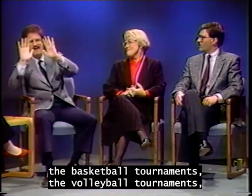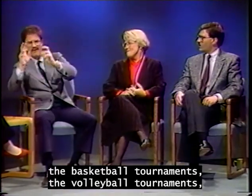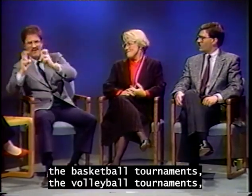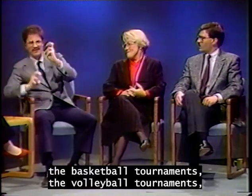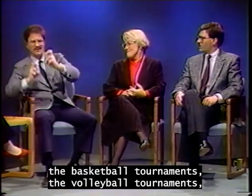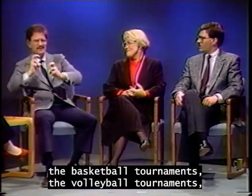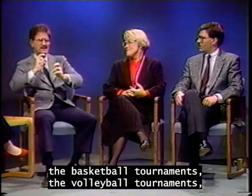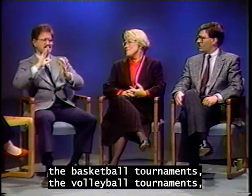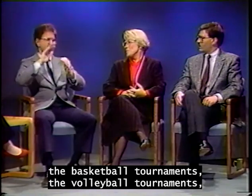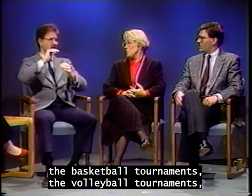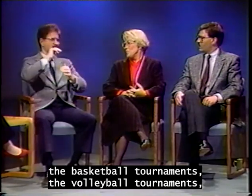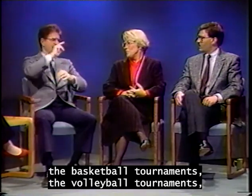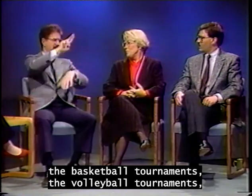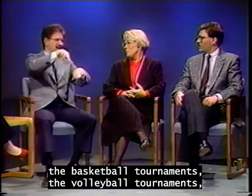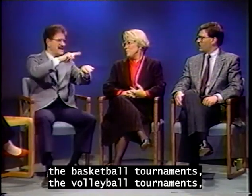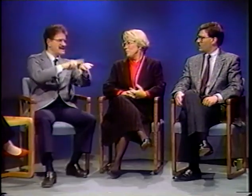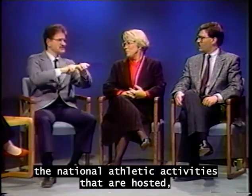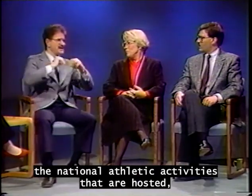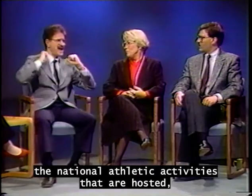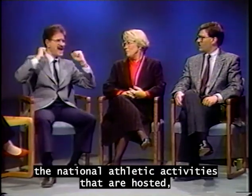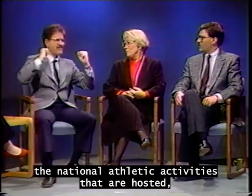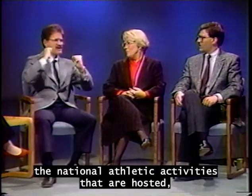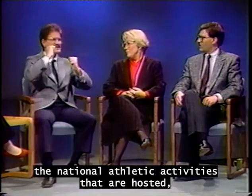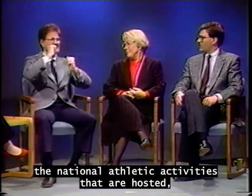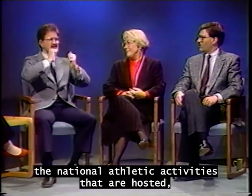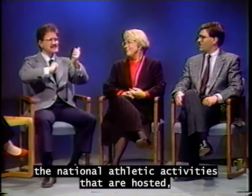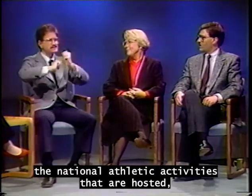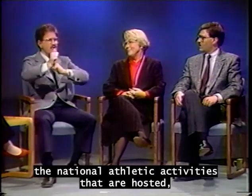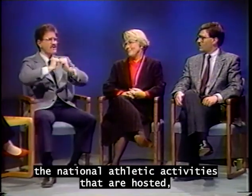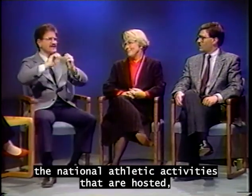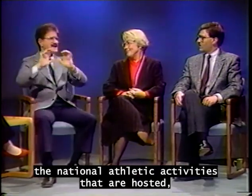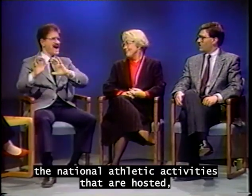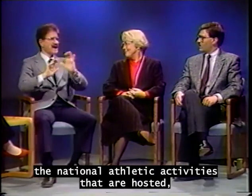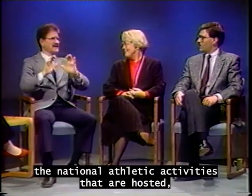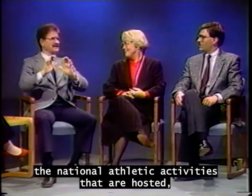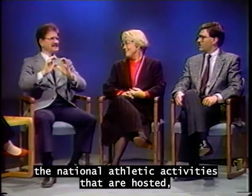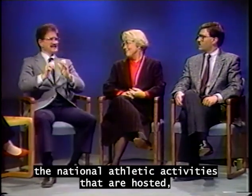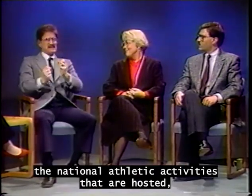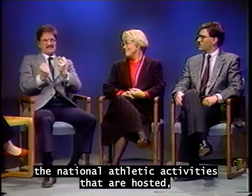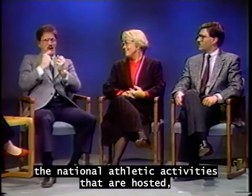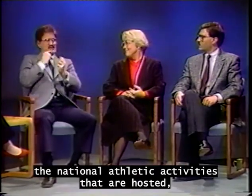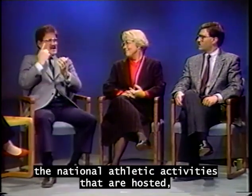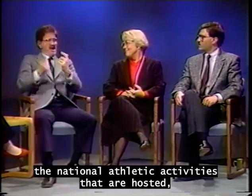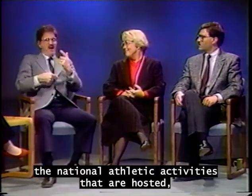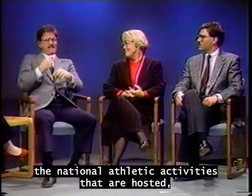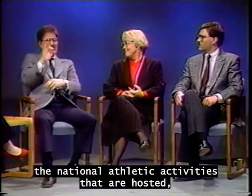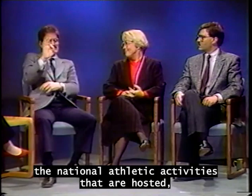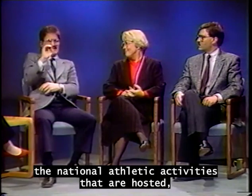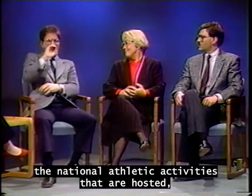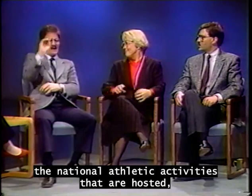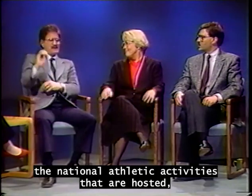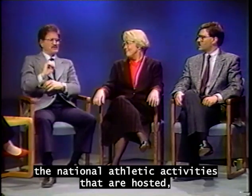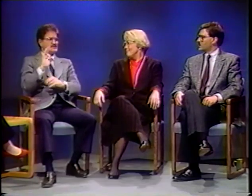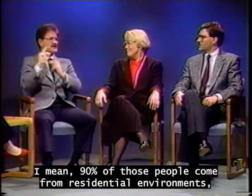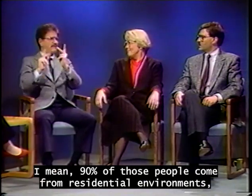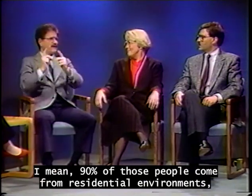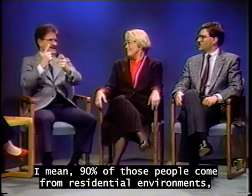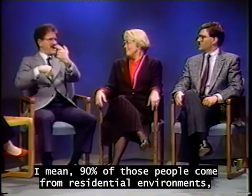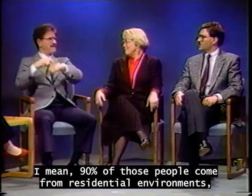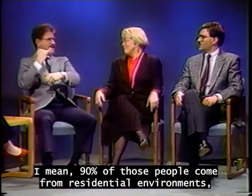the volleyball tournaments, the national athletic activities that are hosted, I mean,